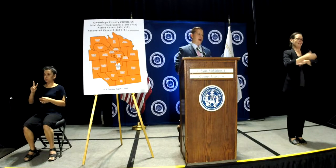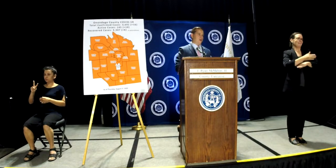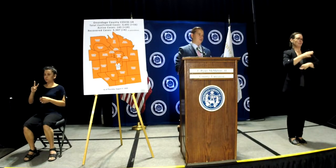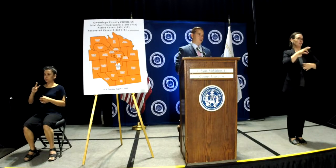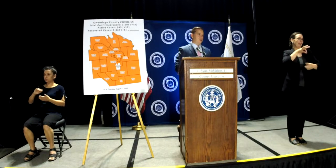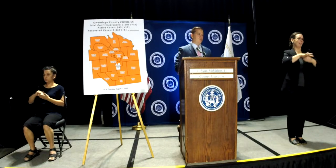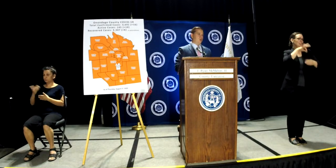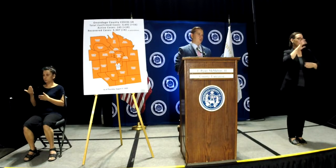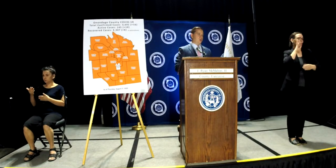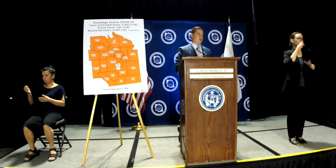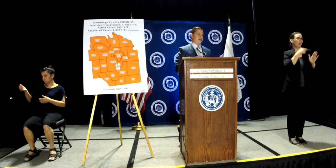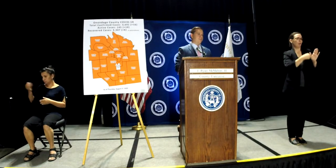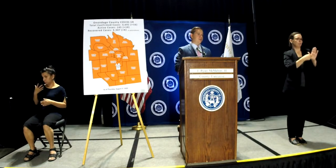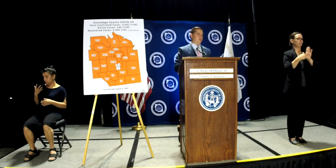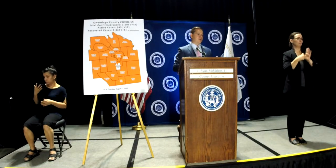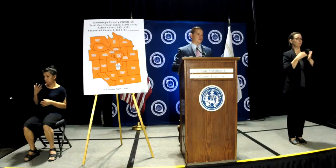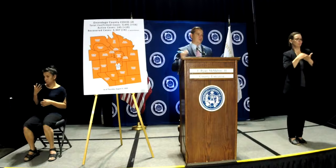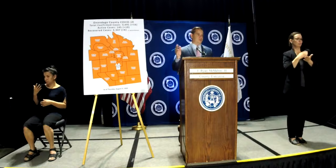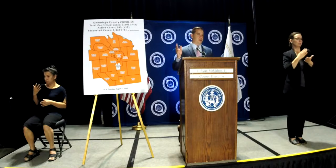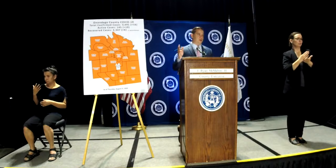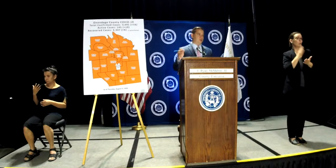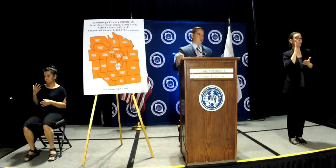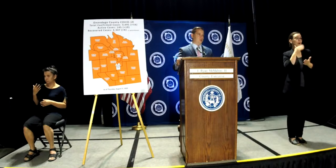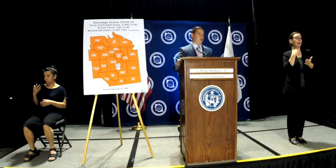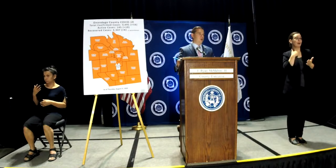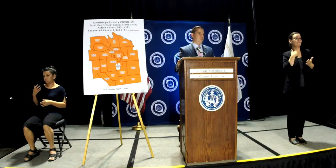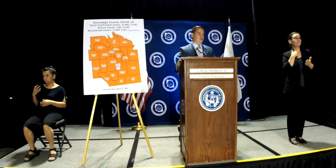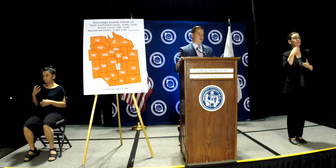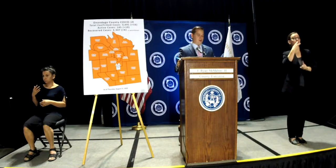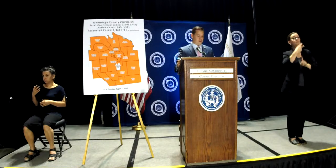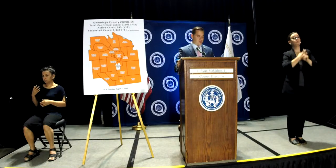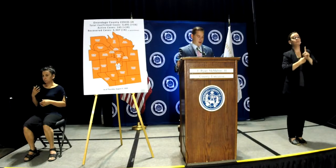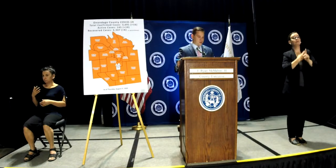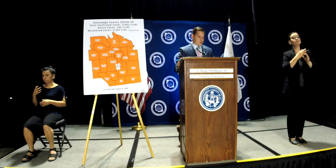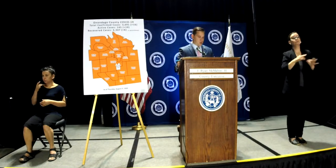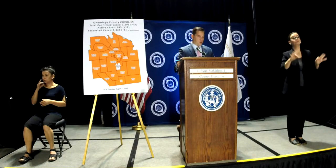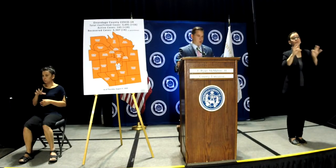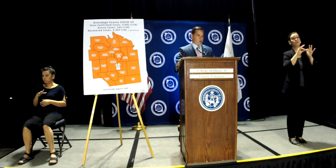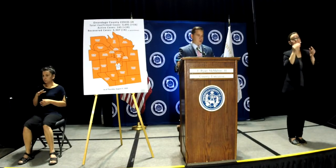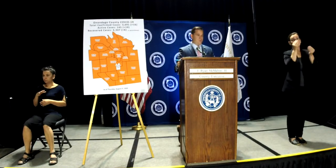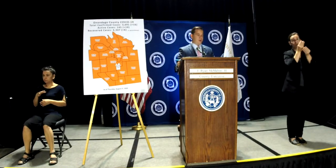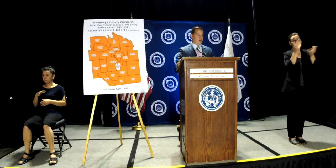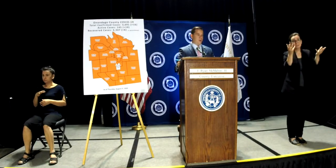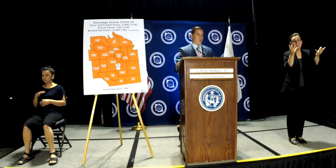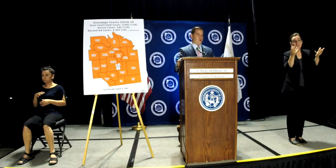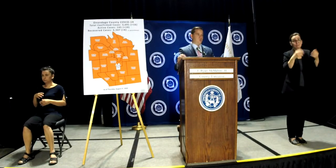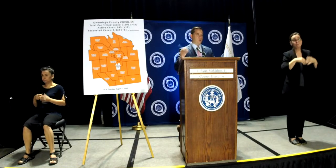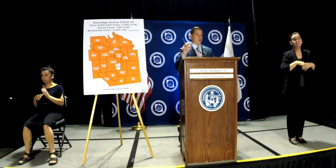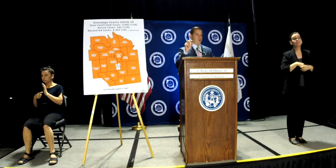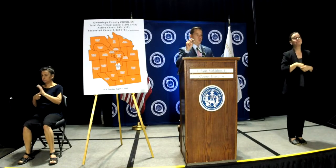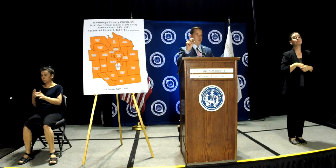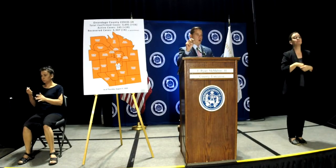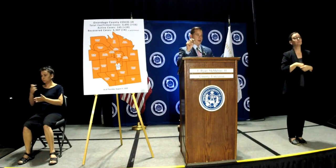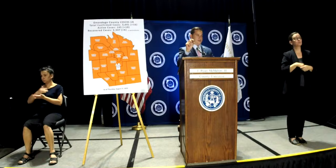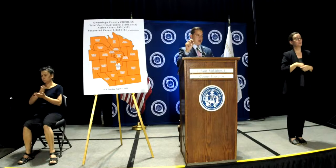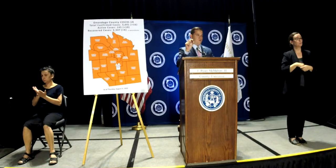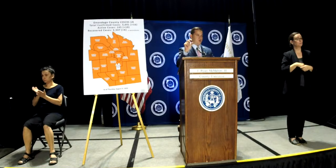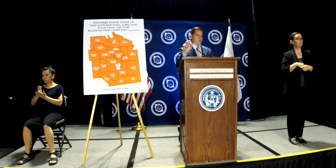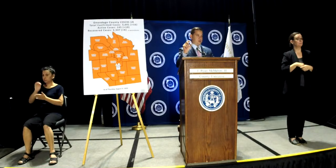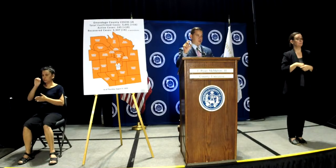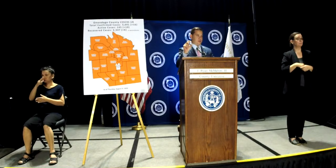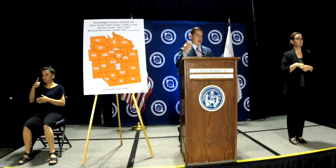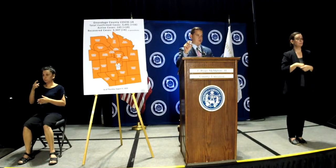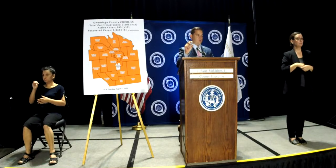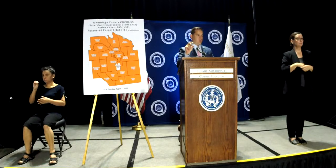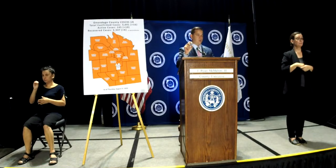don't have when we're adopting a budget for the following year based off of that. So the big number is, what do you forecast out